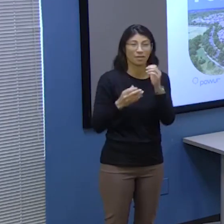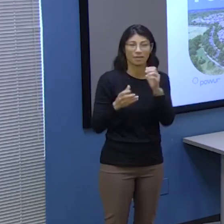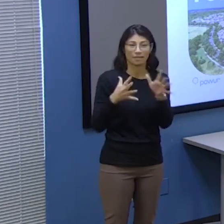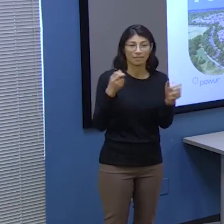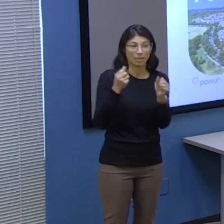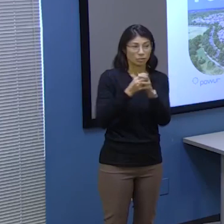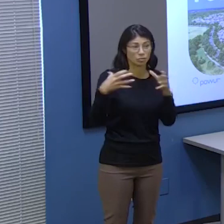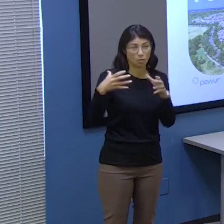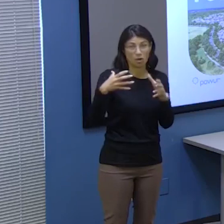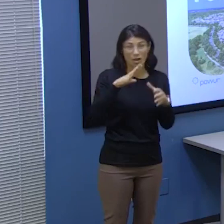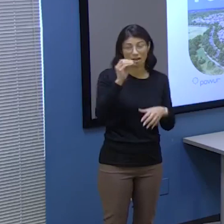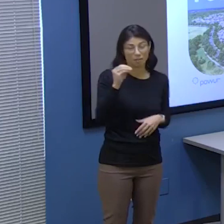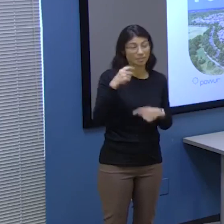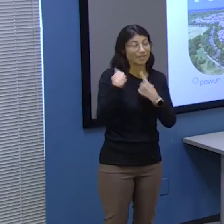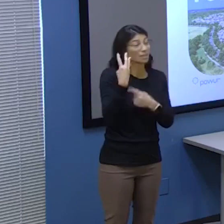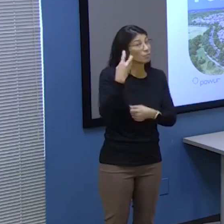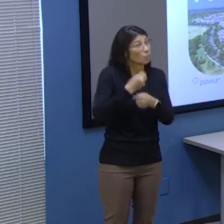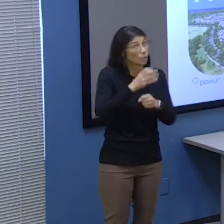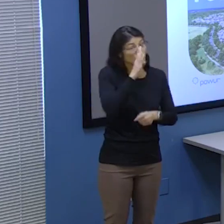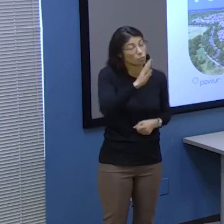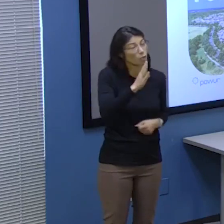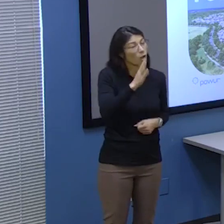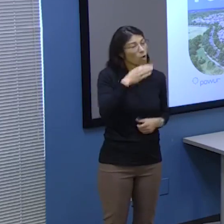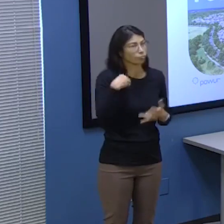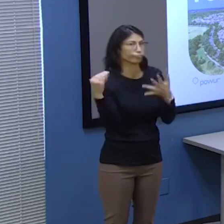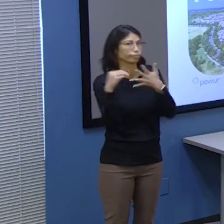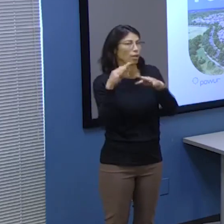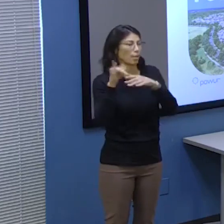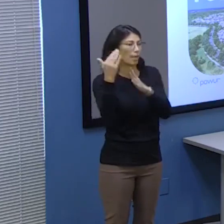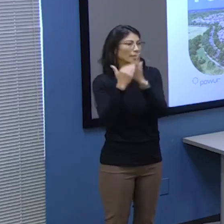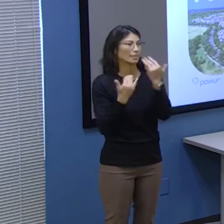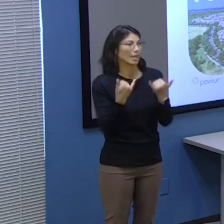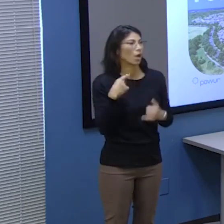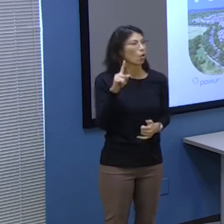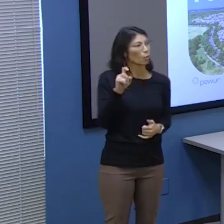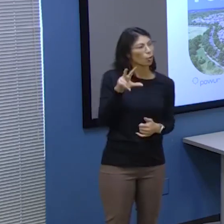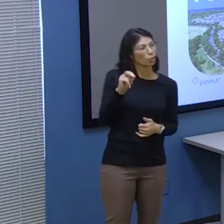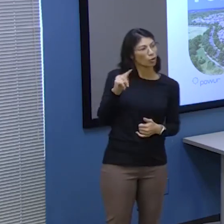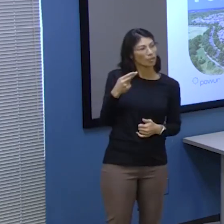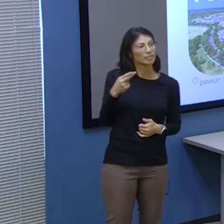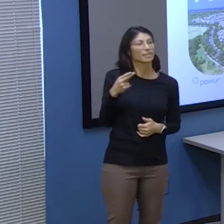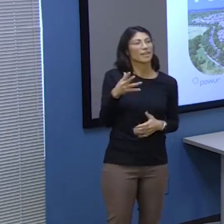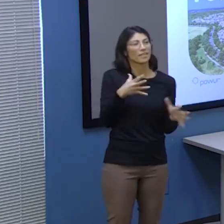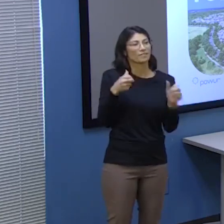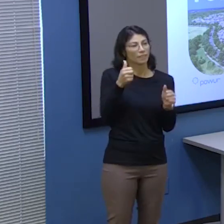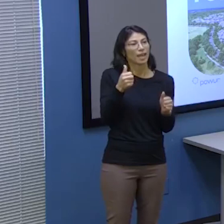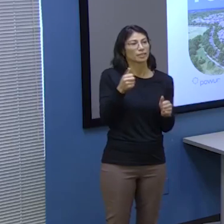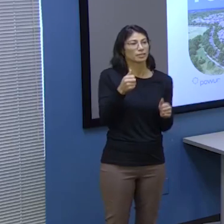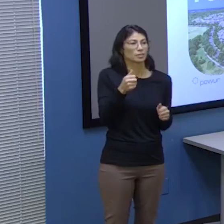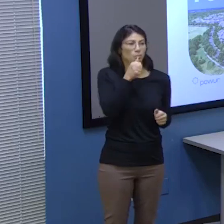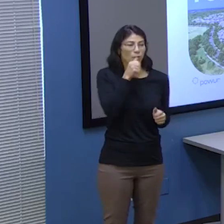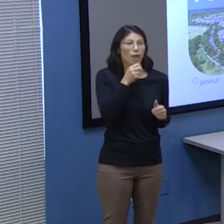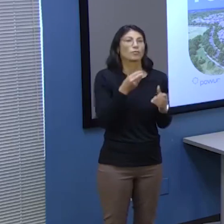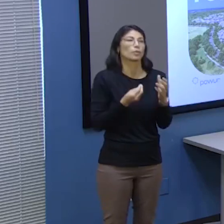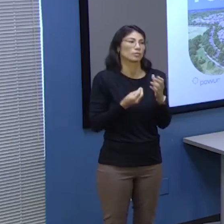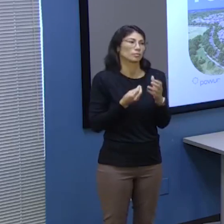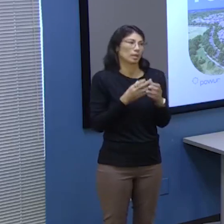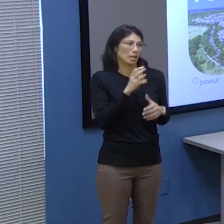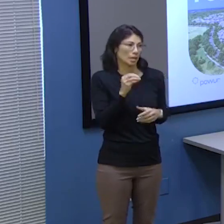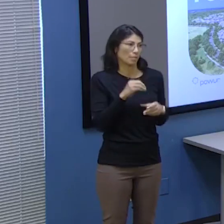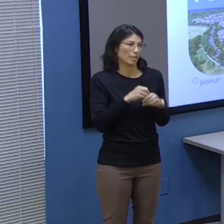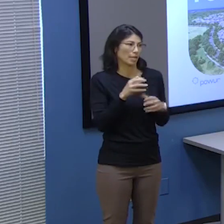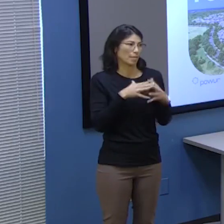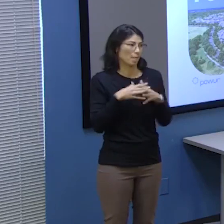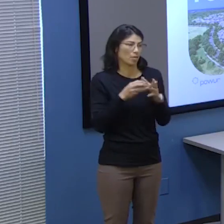the last 4 years in a row. And right now we're the 130th fastest growing private company in America. And out of